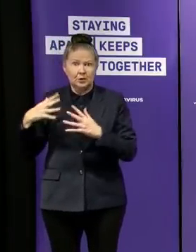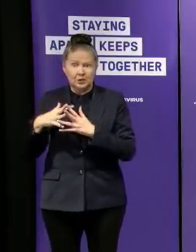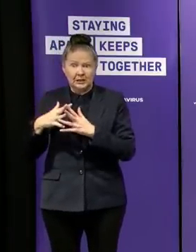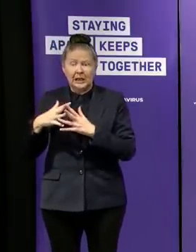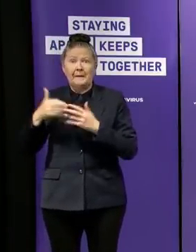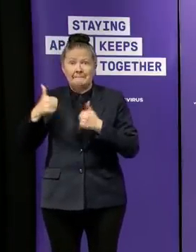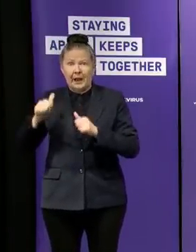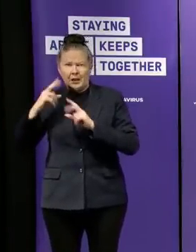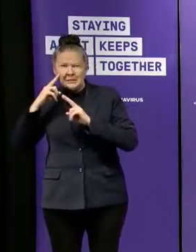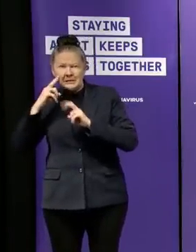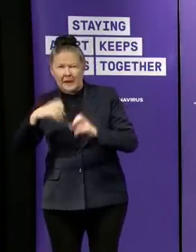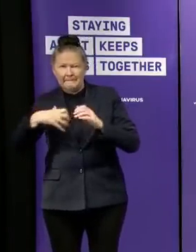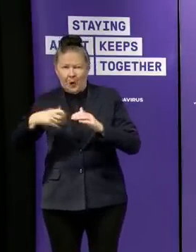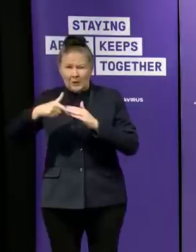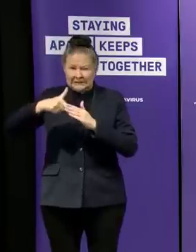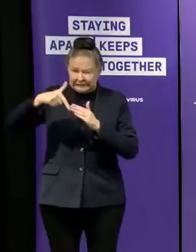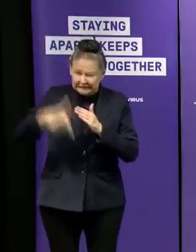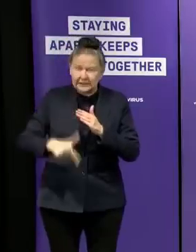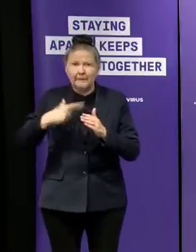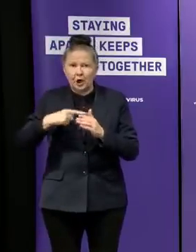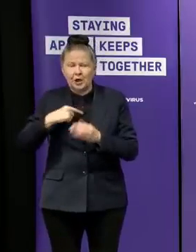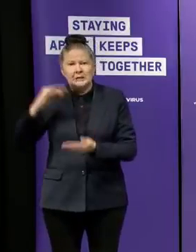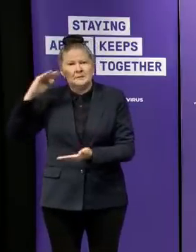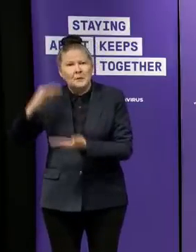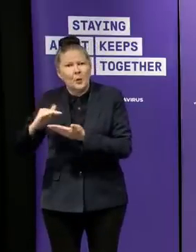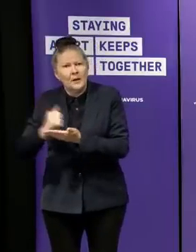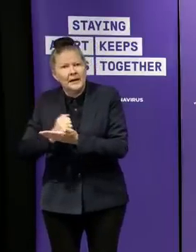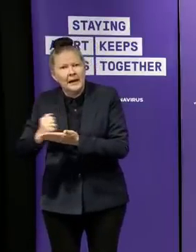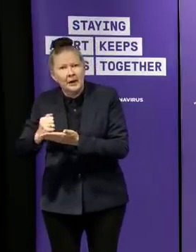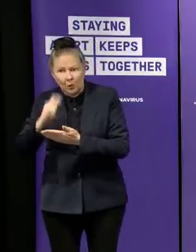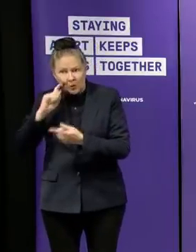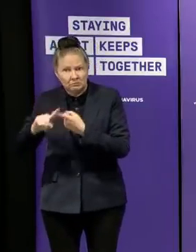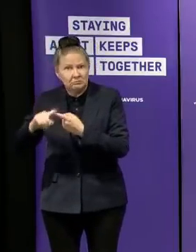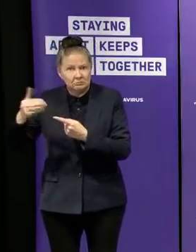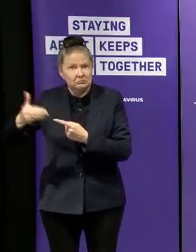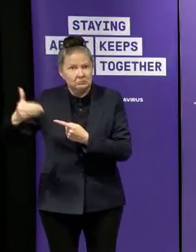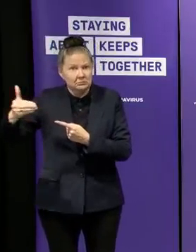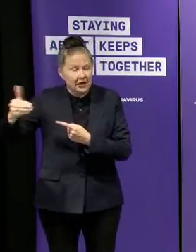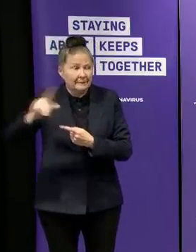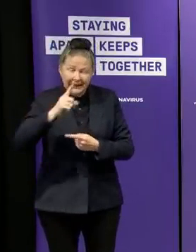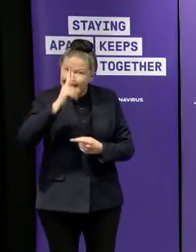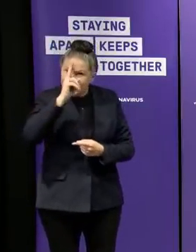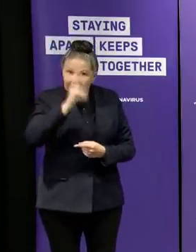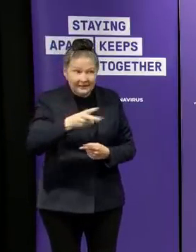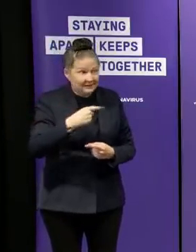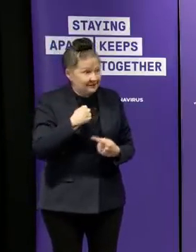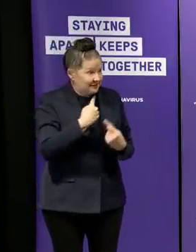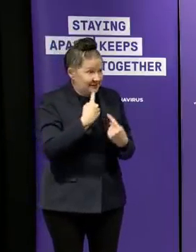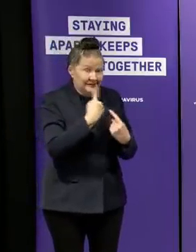are low. It's going to continue to be a feature, but it only, again, back to the point I was making, it's only